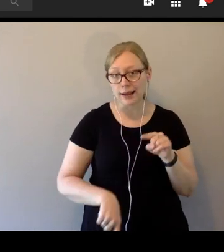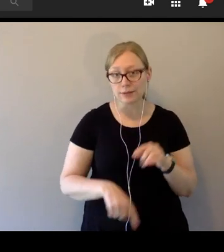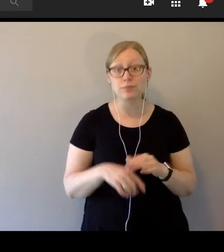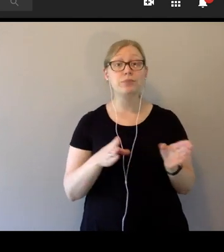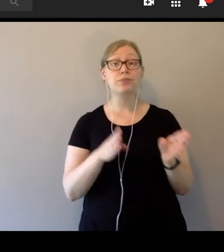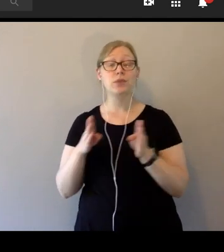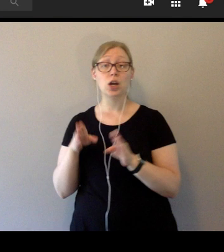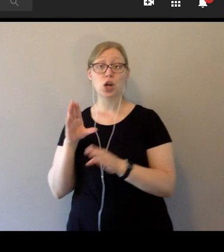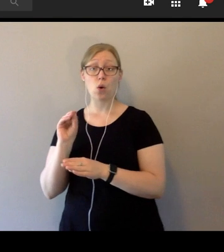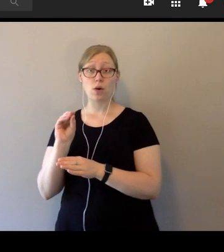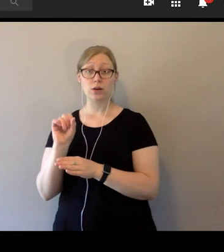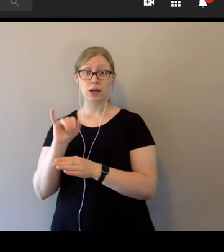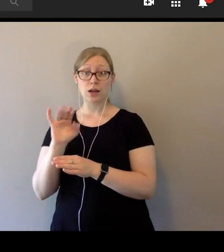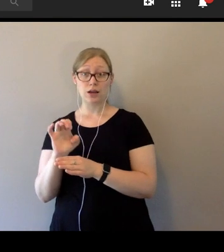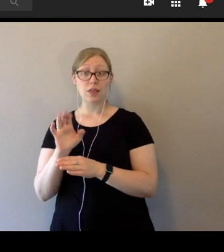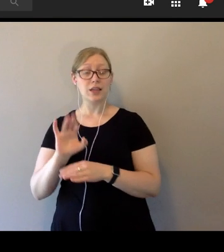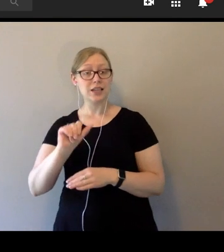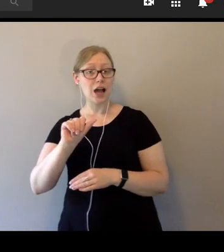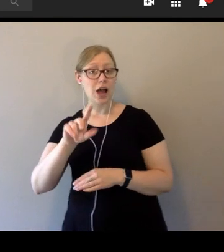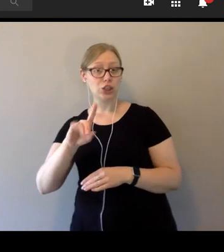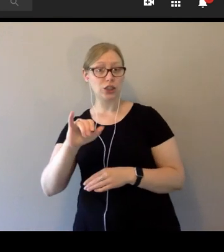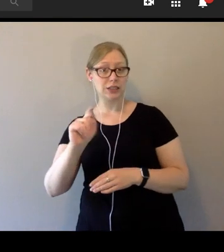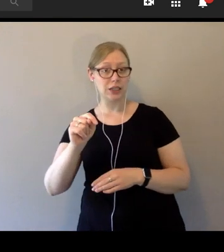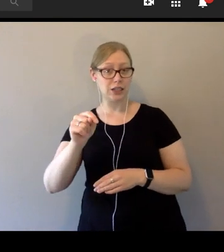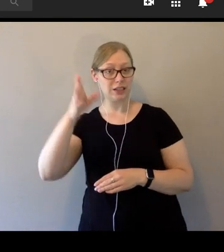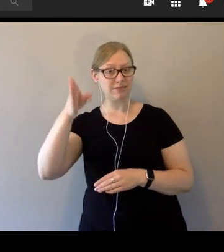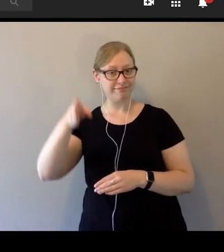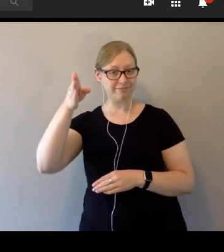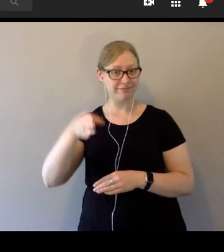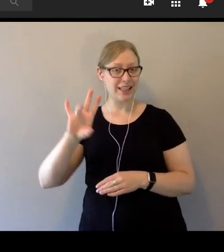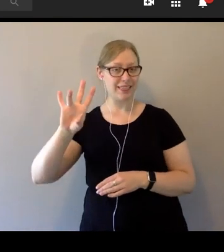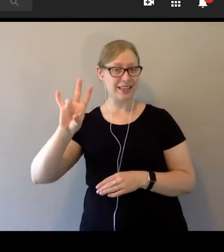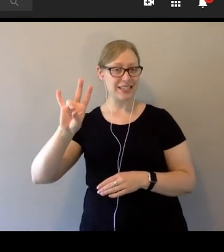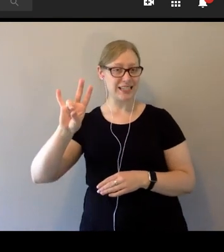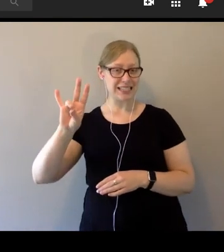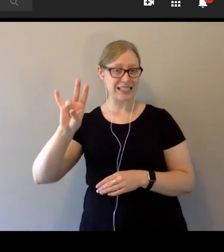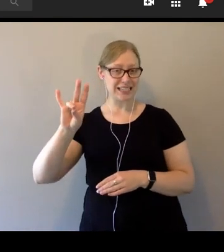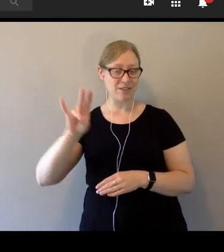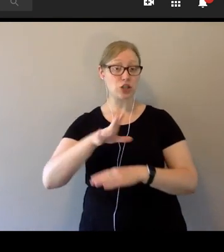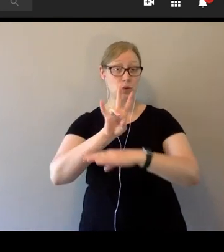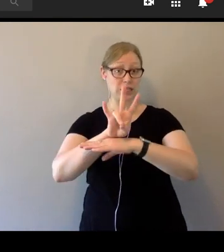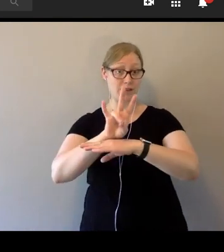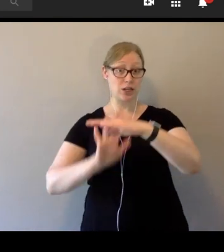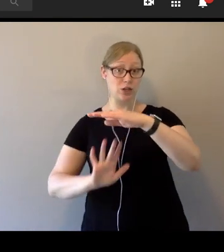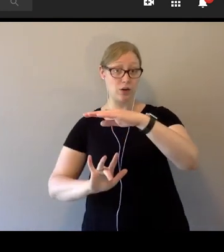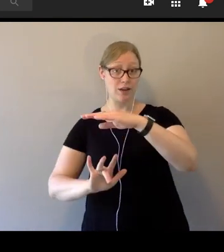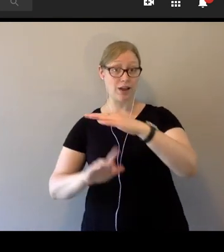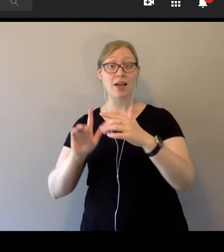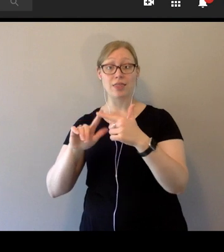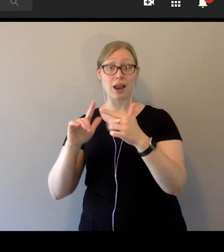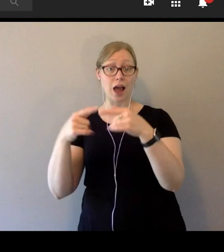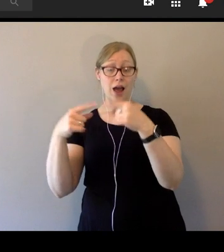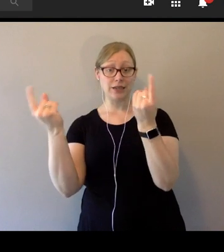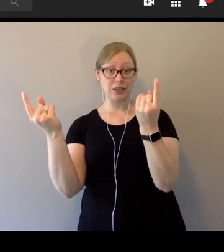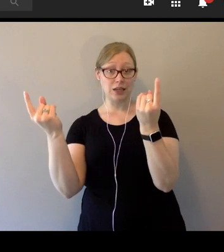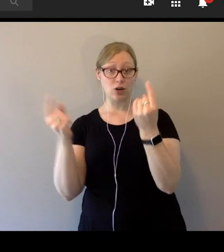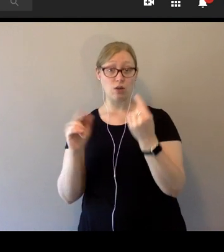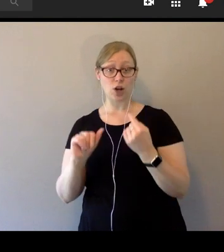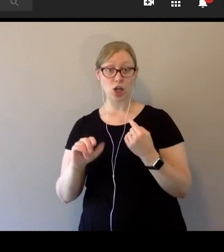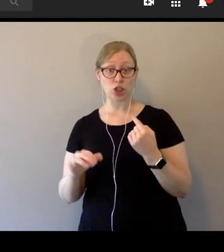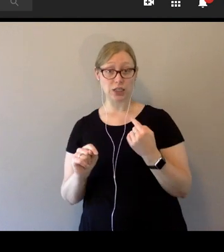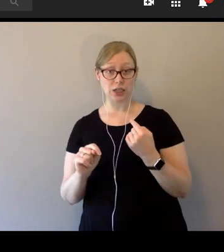side of A, which is 7 over 25. And then the opposite over adjacent would be the 24